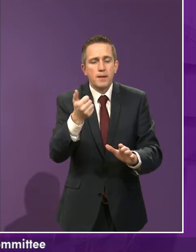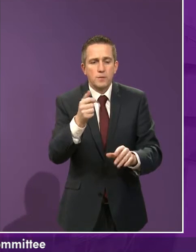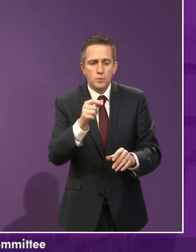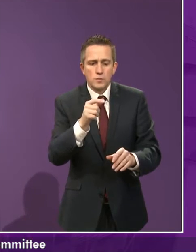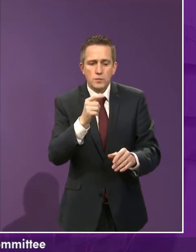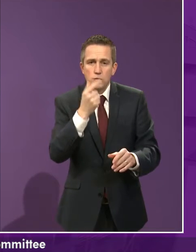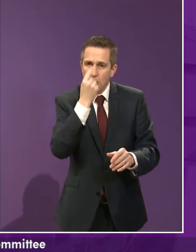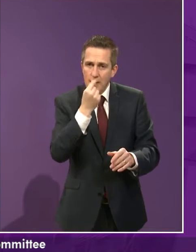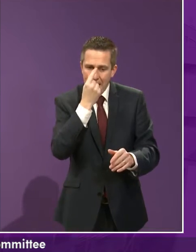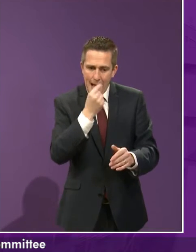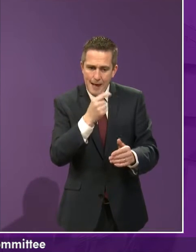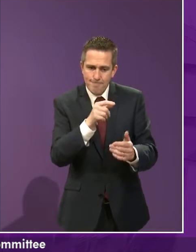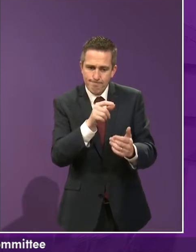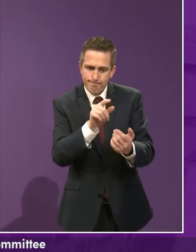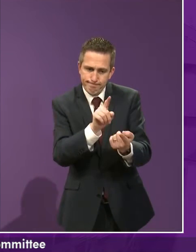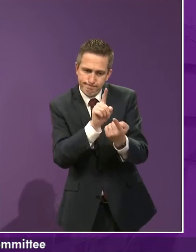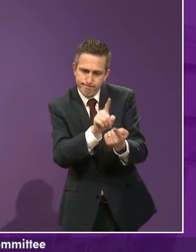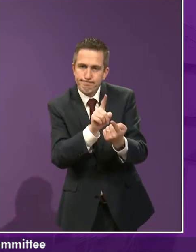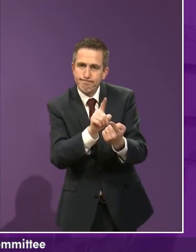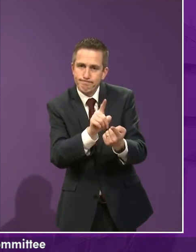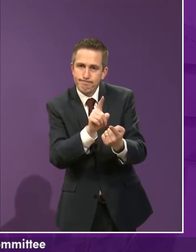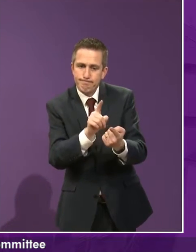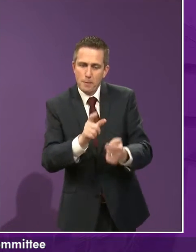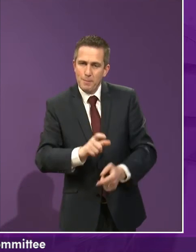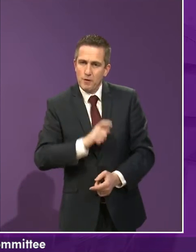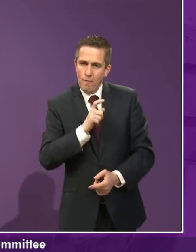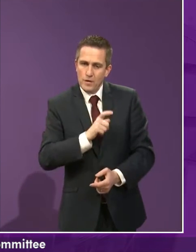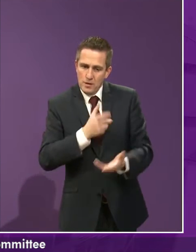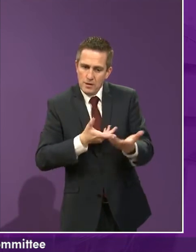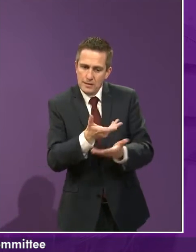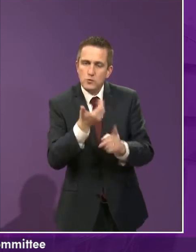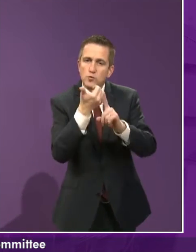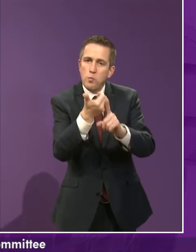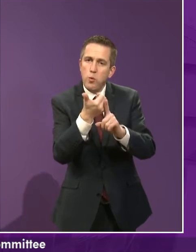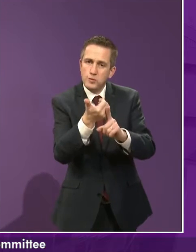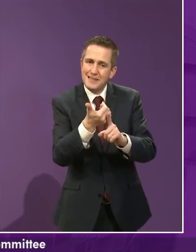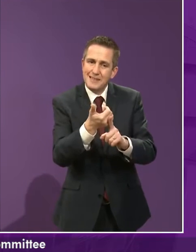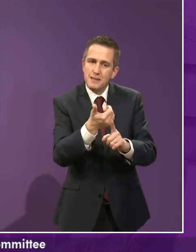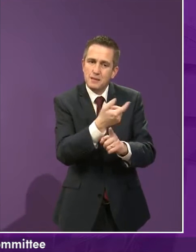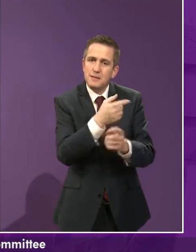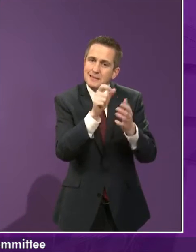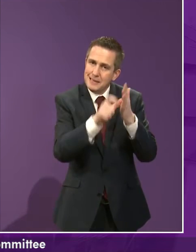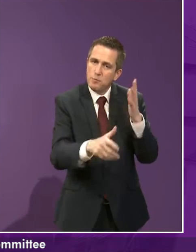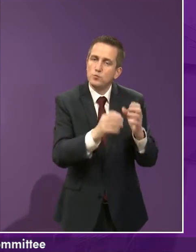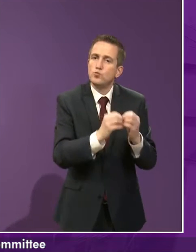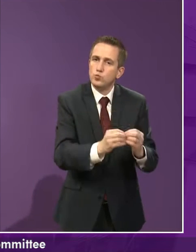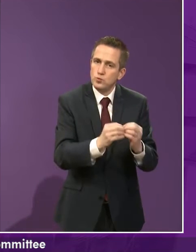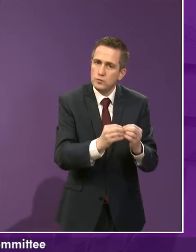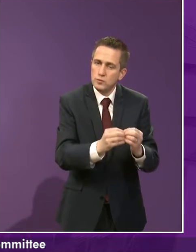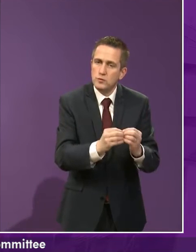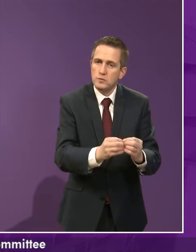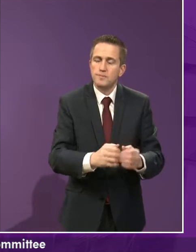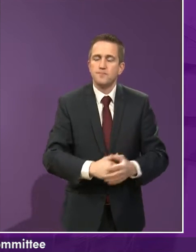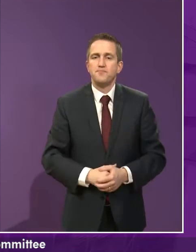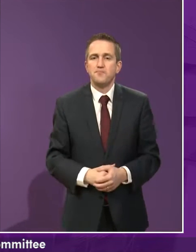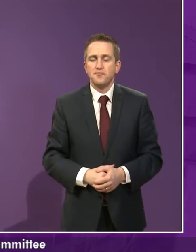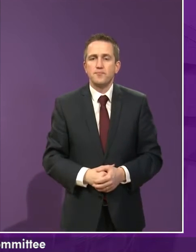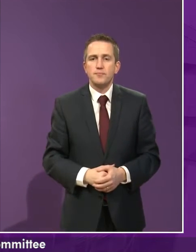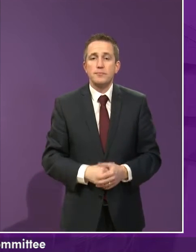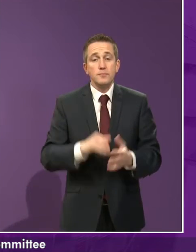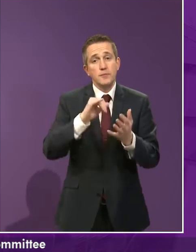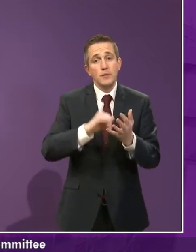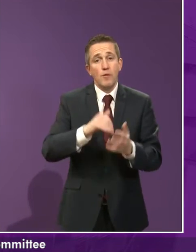proficient or to feel sufficiently confident in their support of these students. I definitely feel that in our experience